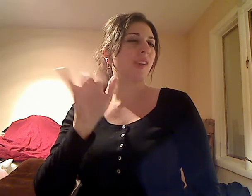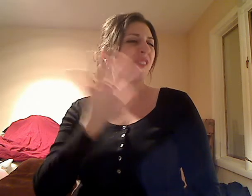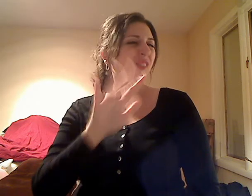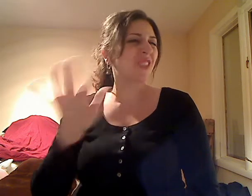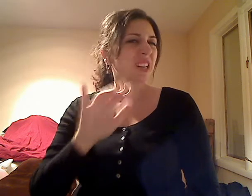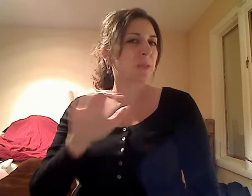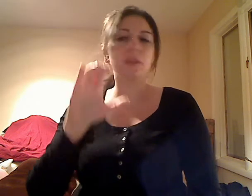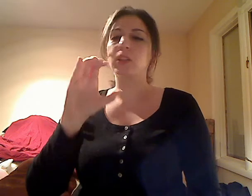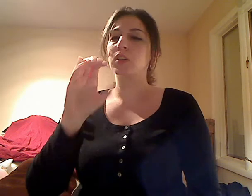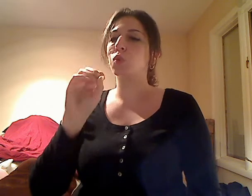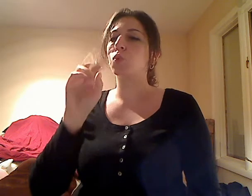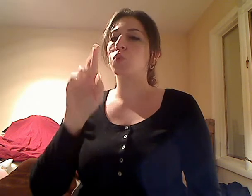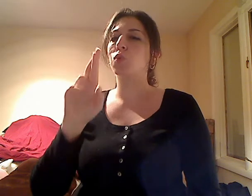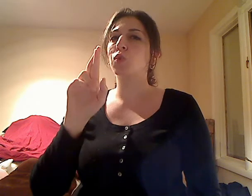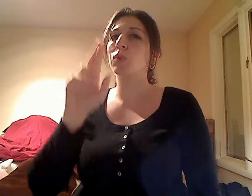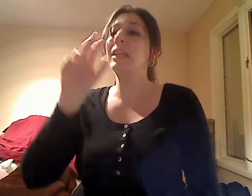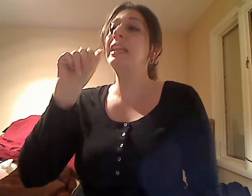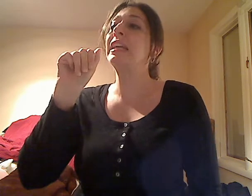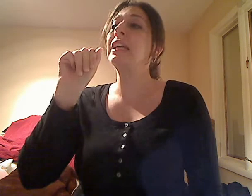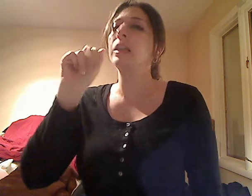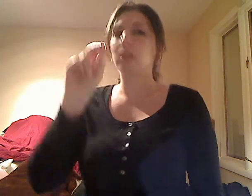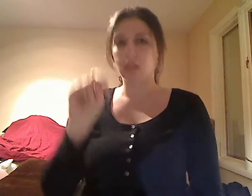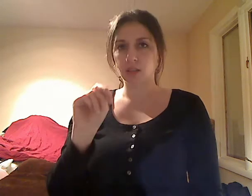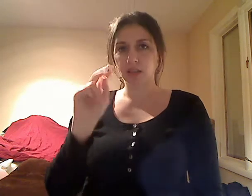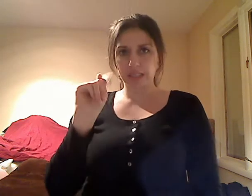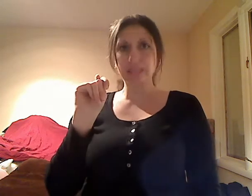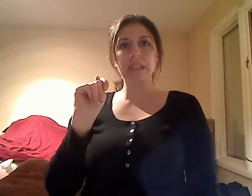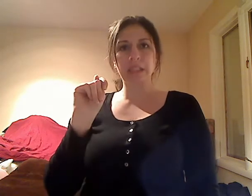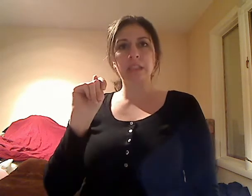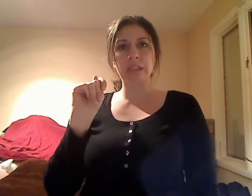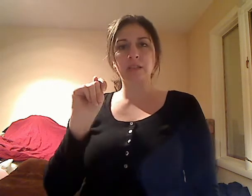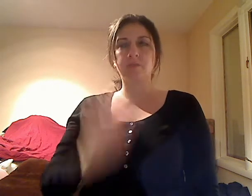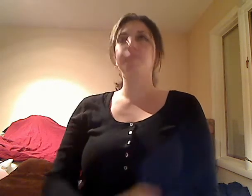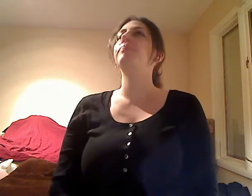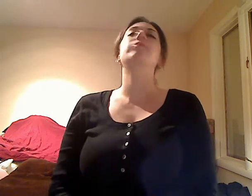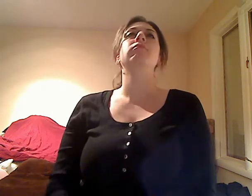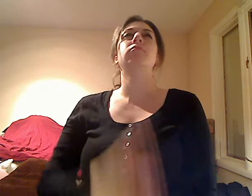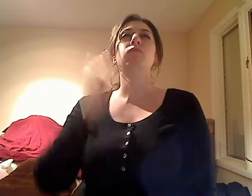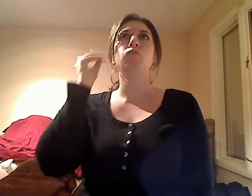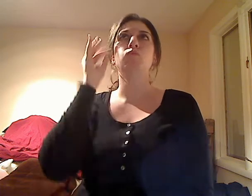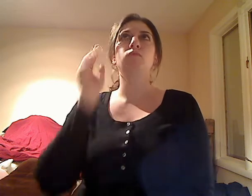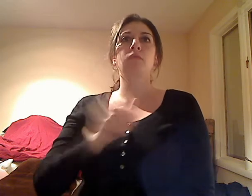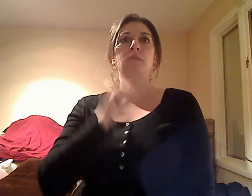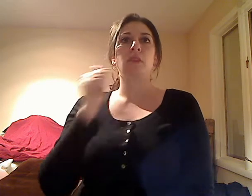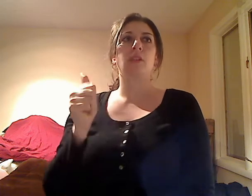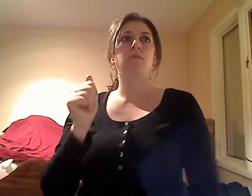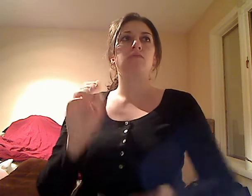A-N-T. About the basement, cellar. Which cellar? Natalie?